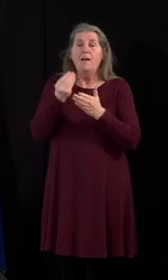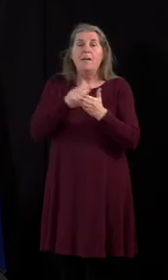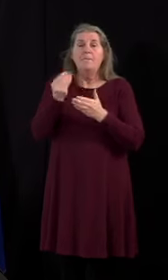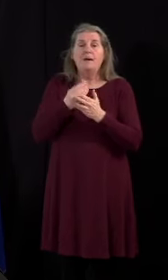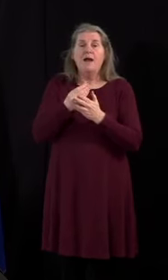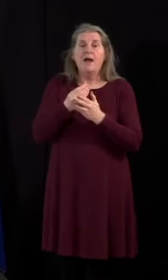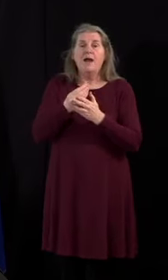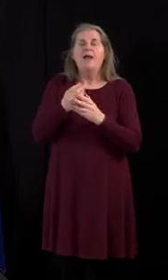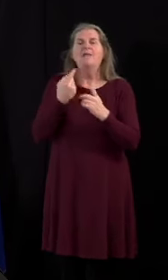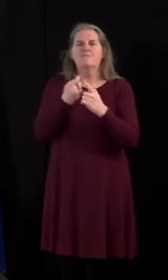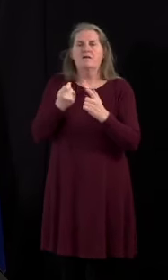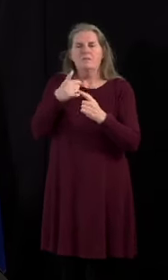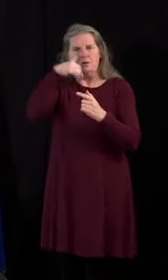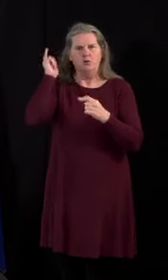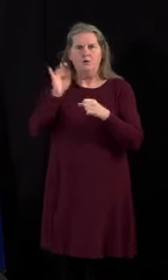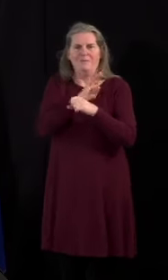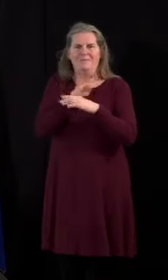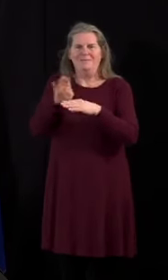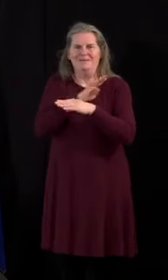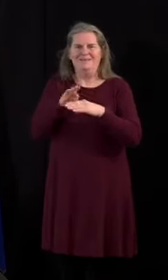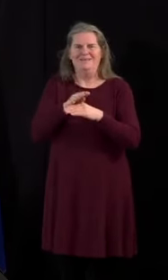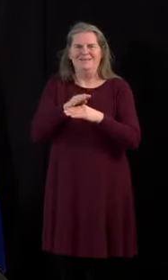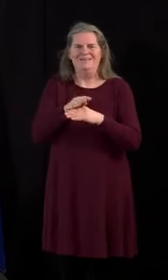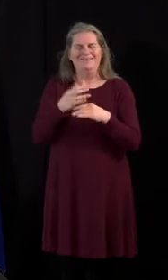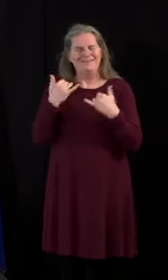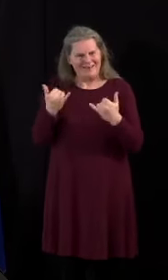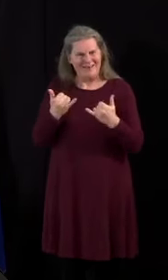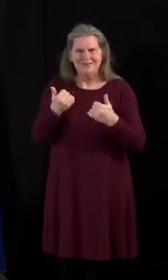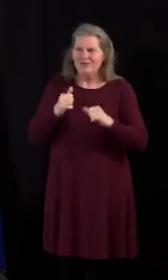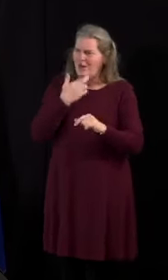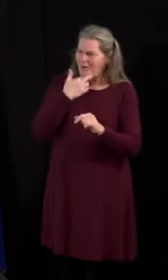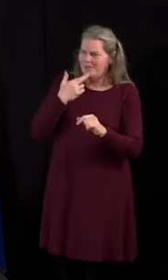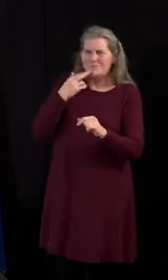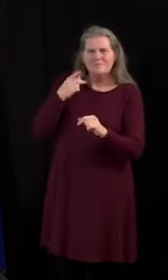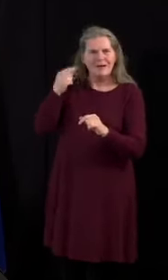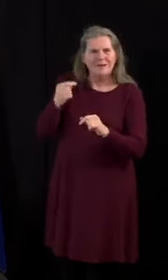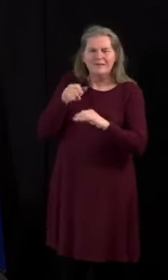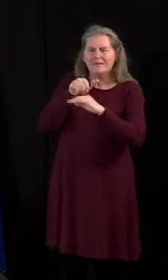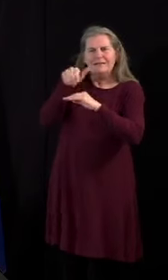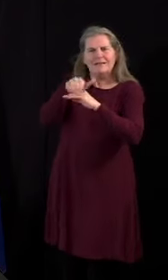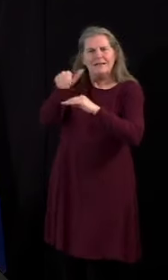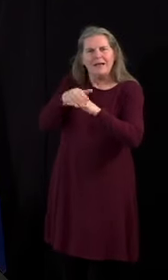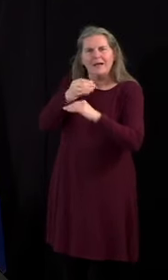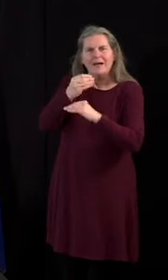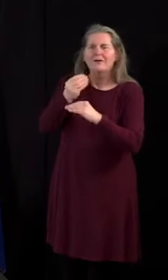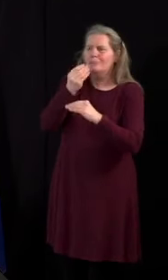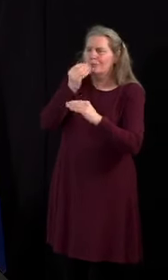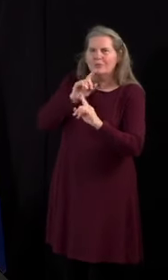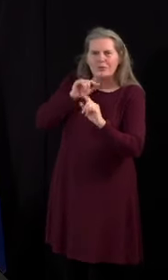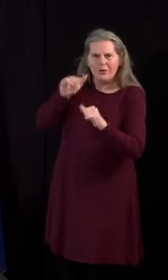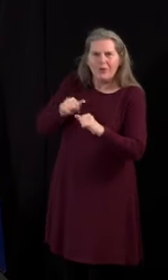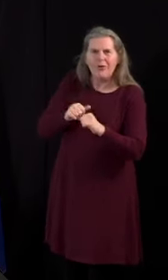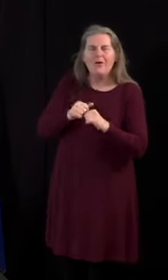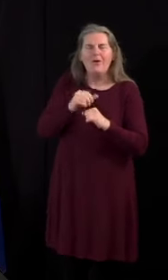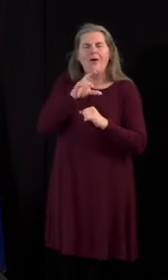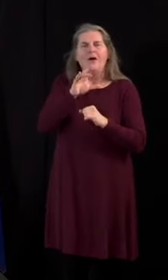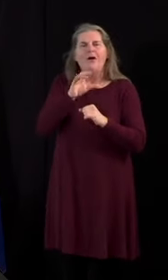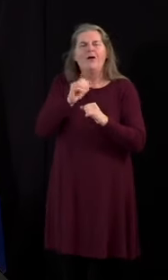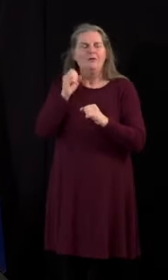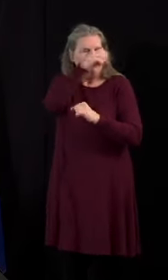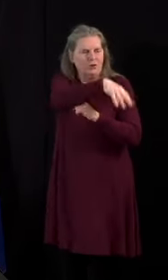local now more than ever. Try a restaurant that is offering takeout. Check out the curbside delivery options